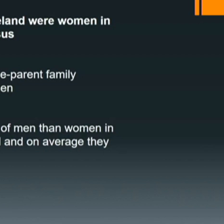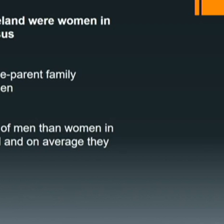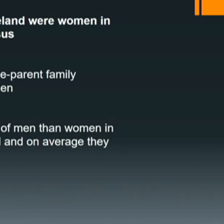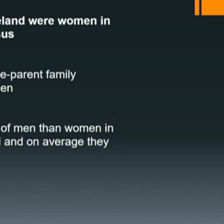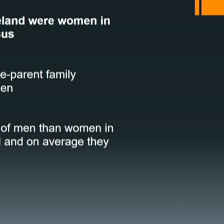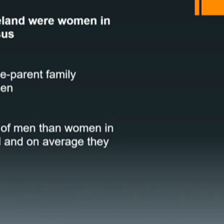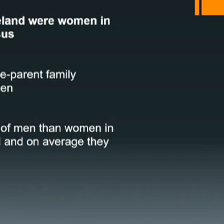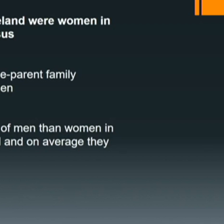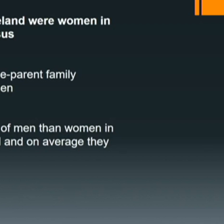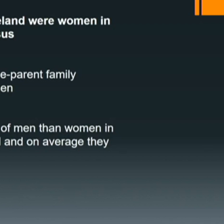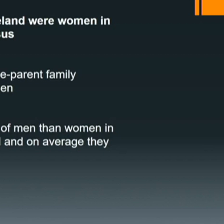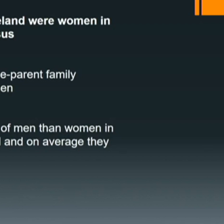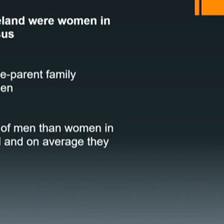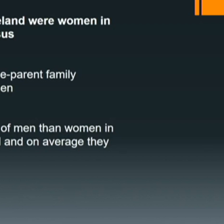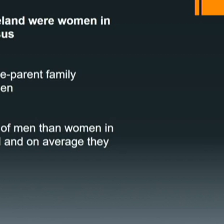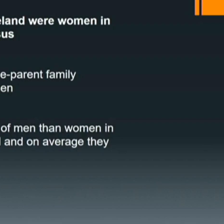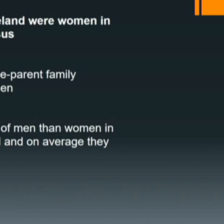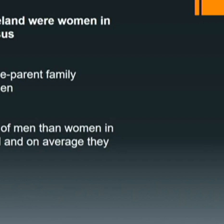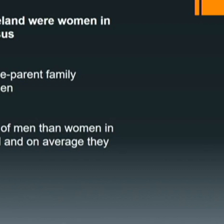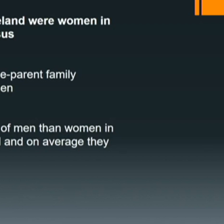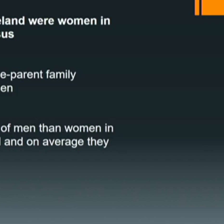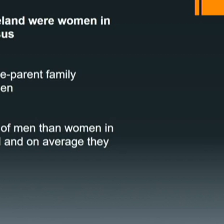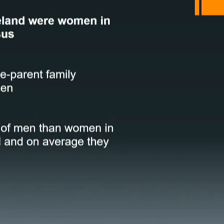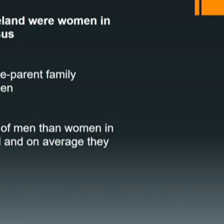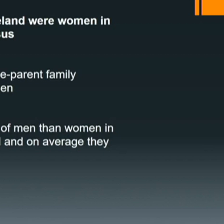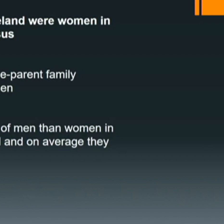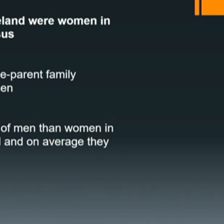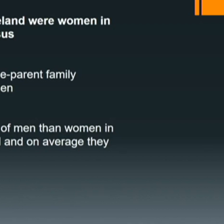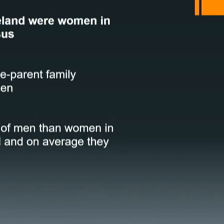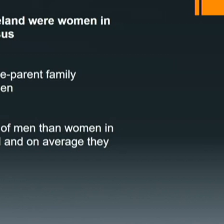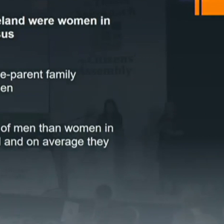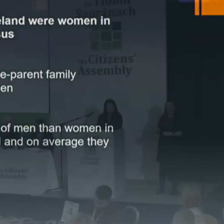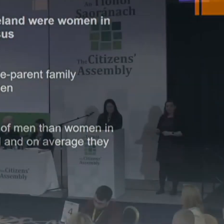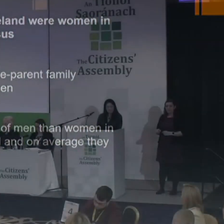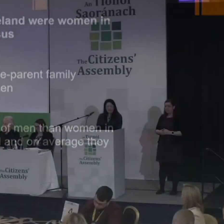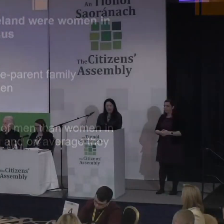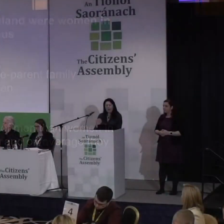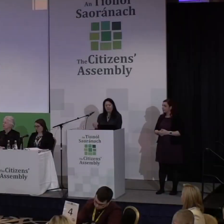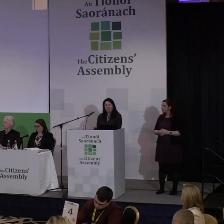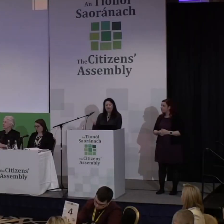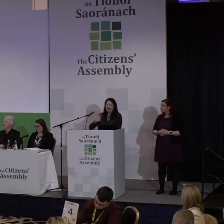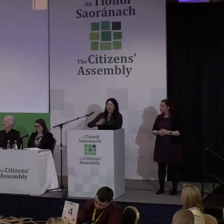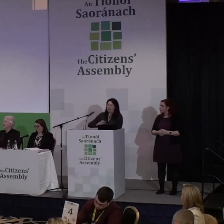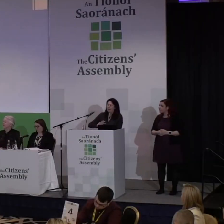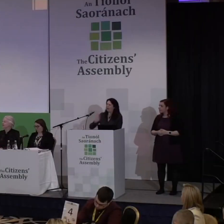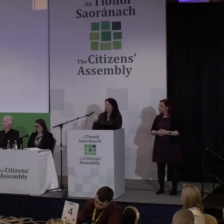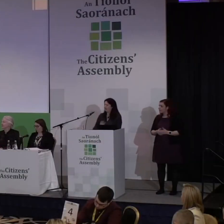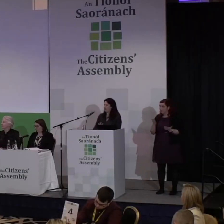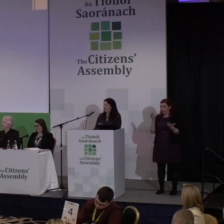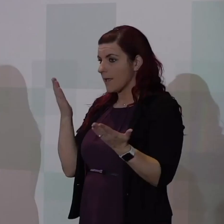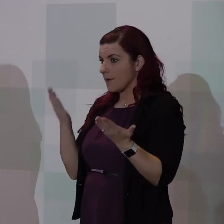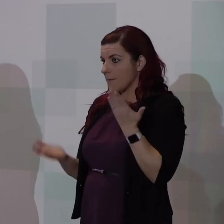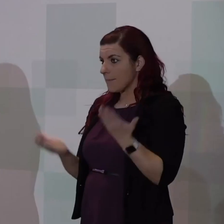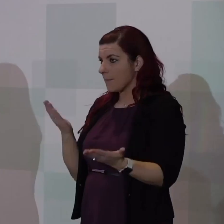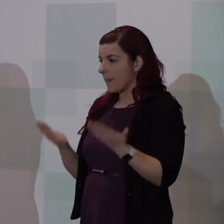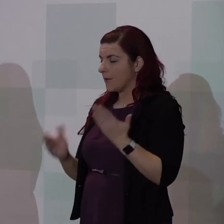family payment, 98% of recipients are women. If we compare, I don't have